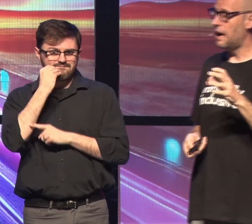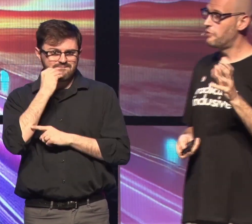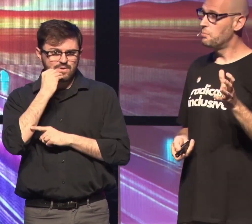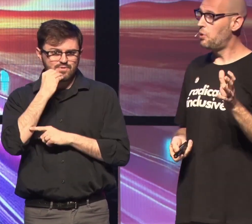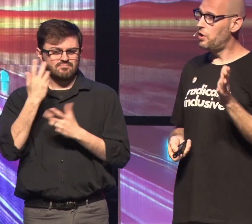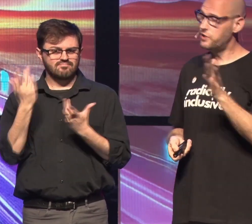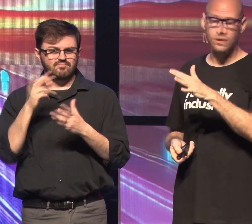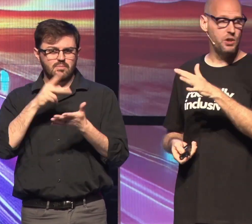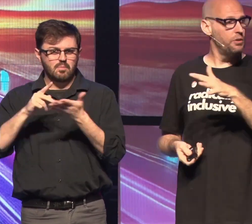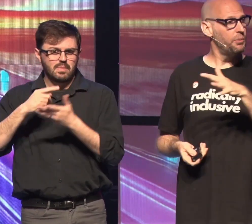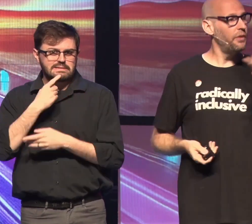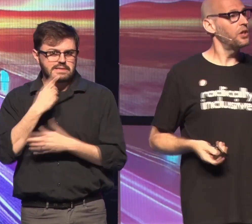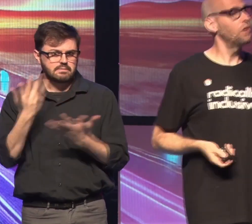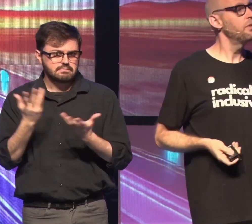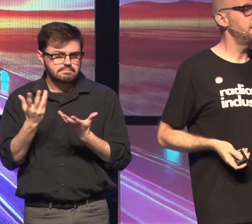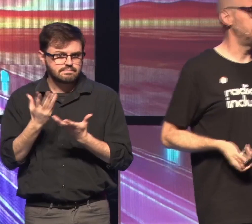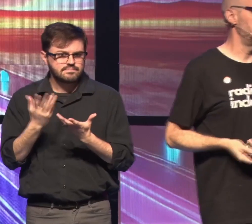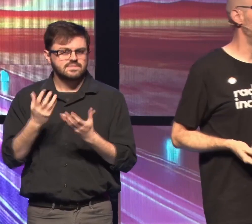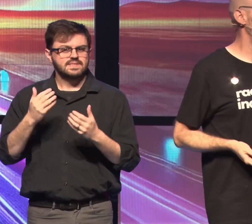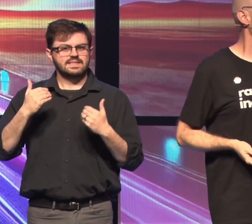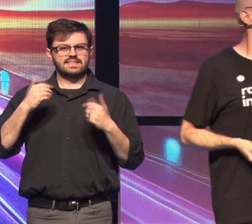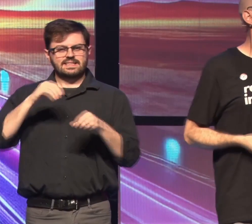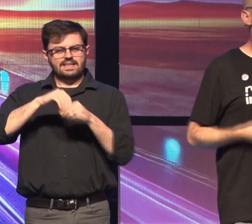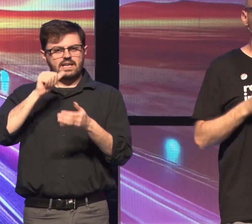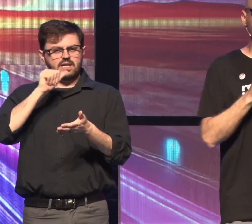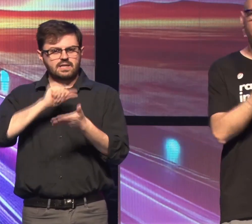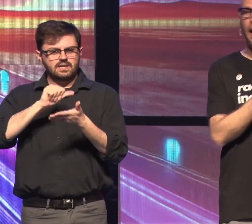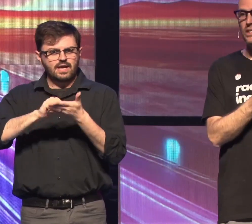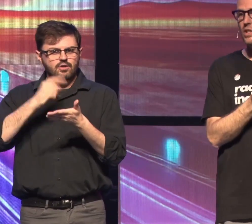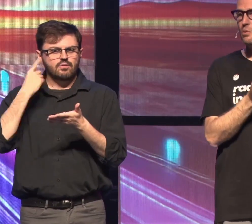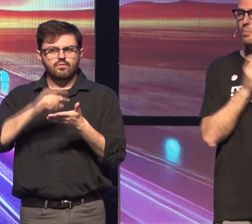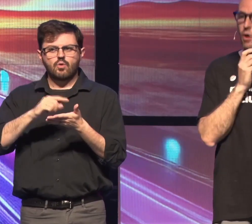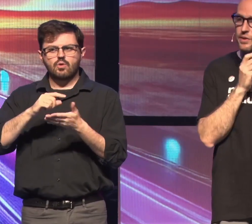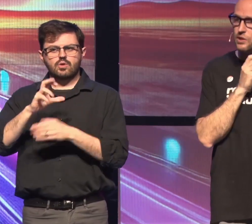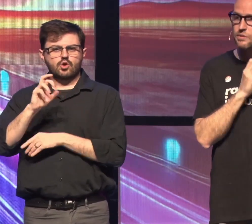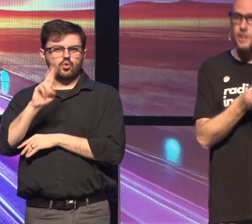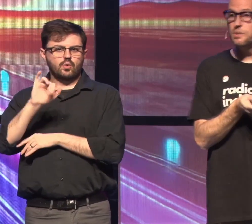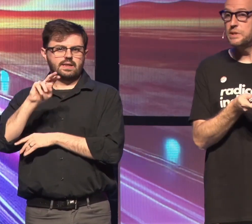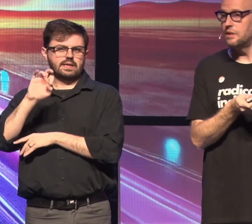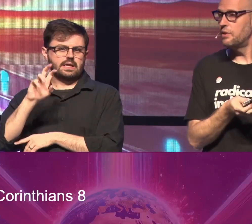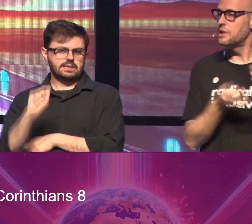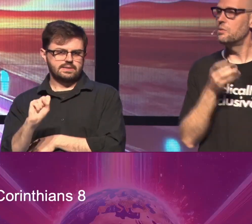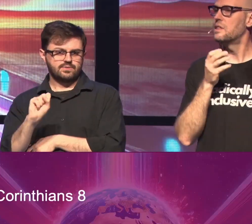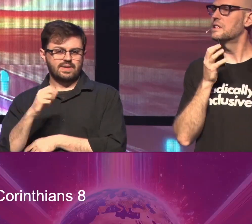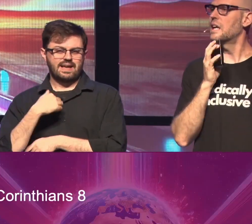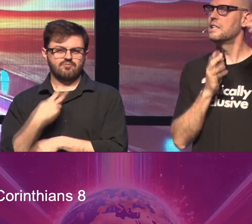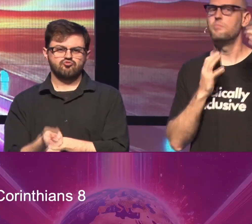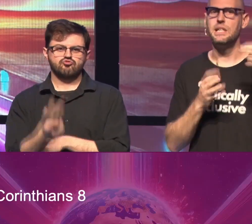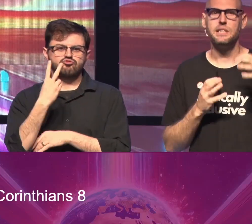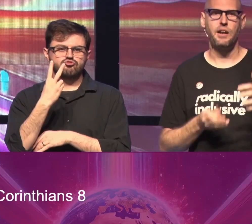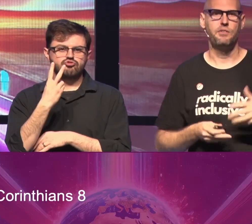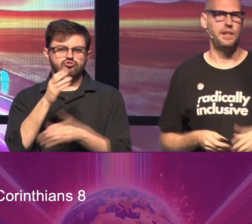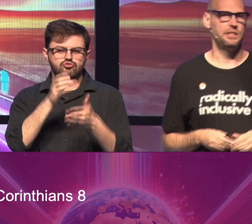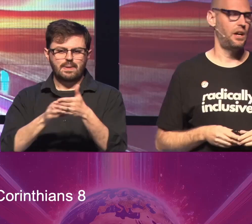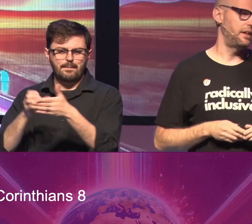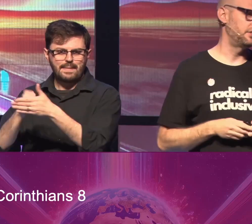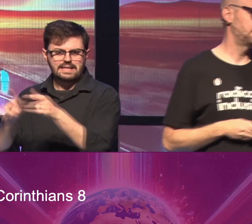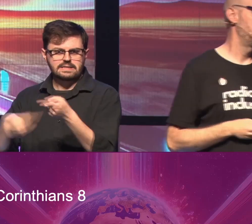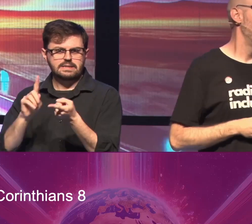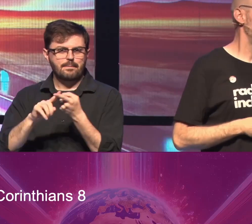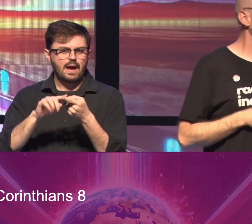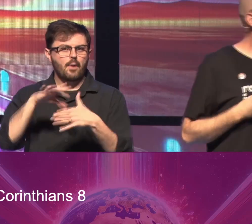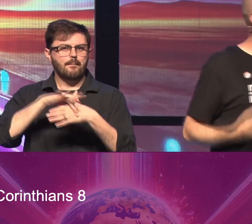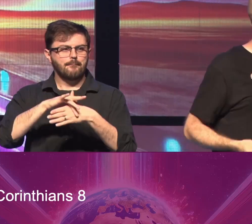we have from Paul to a group called the Corinthians, we get two passages where Paul deals very specifically with this idea of meat sacrificed to